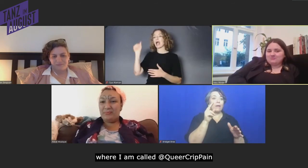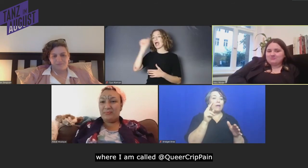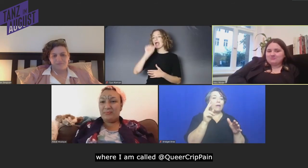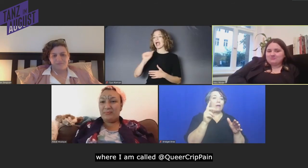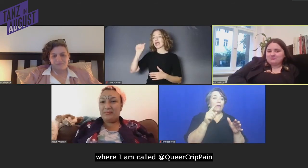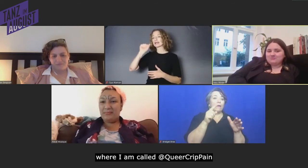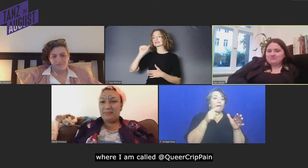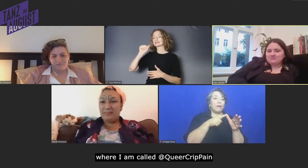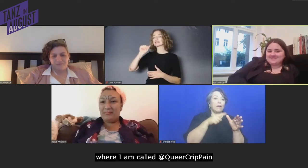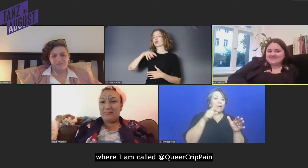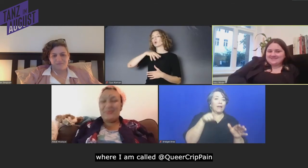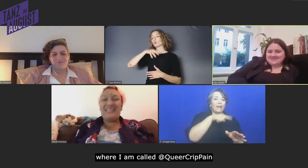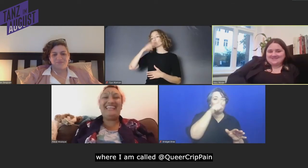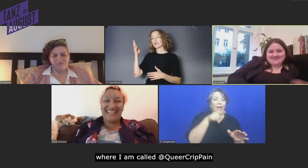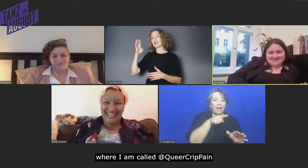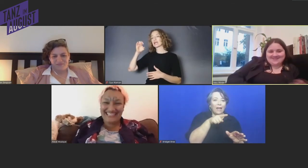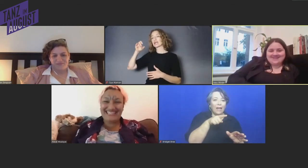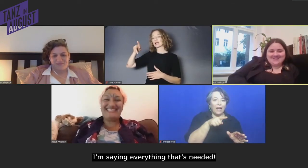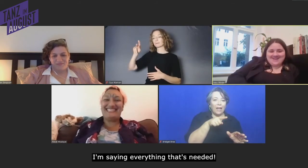@queercrippain.